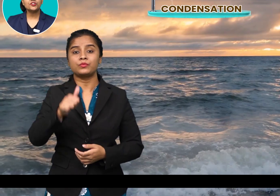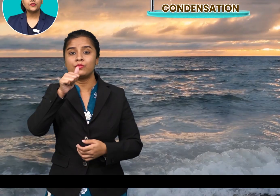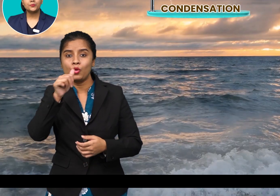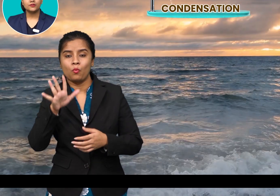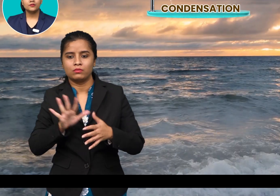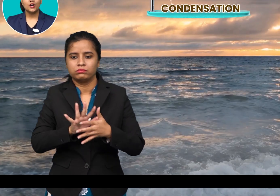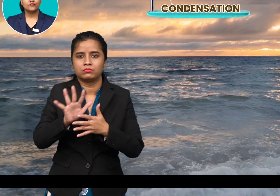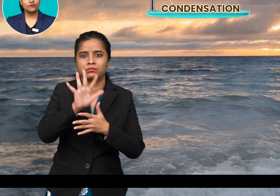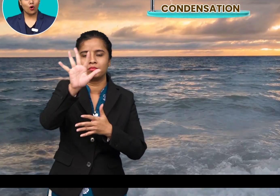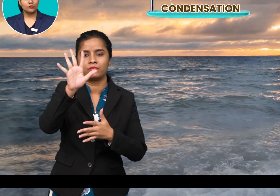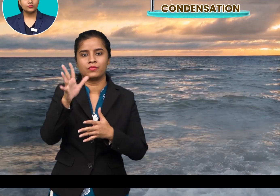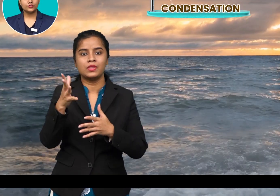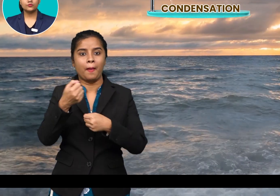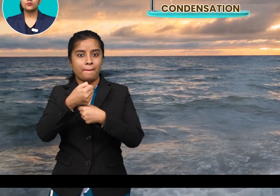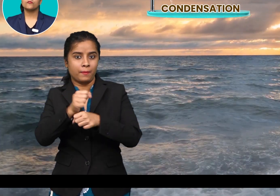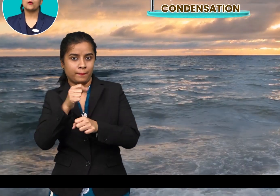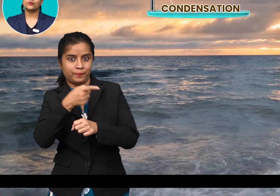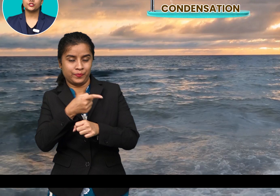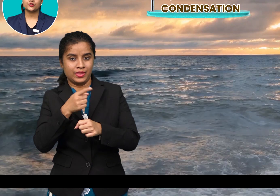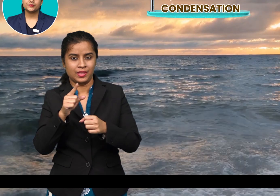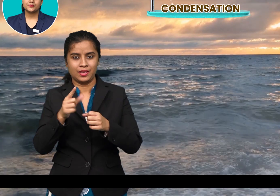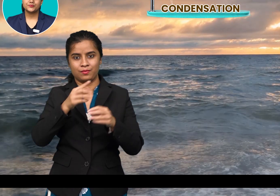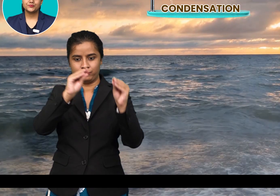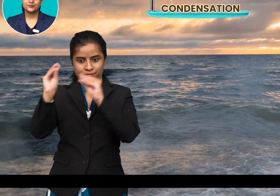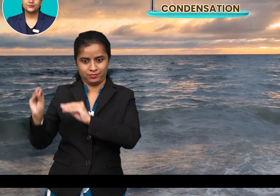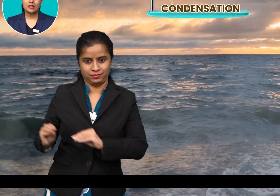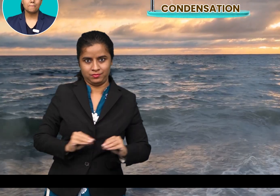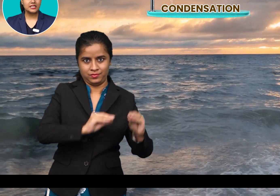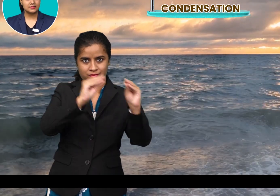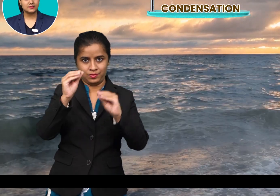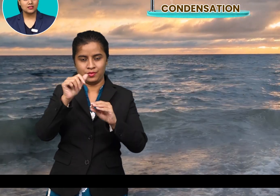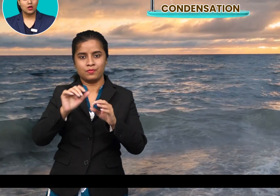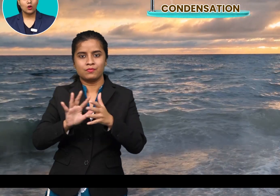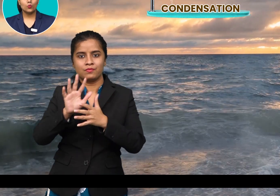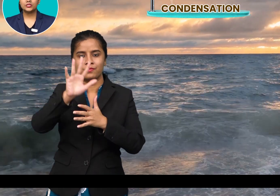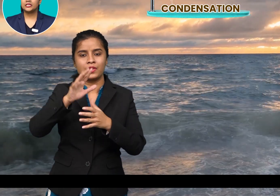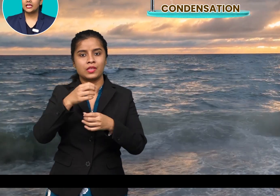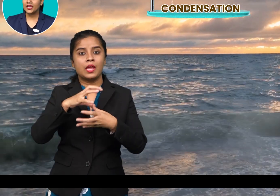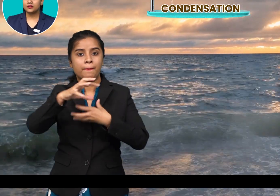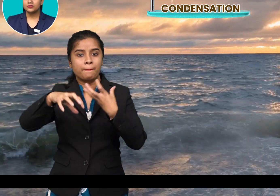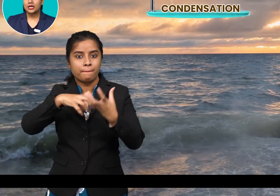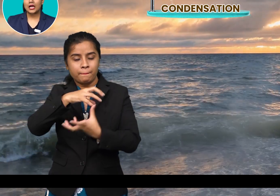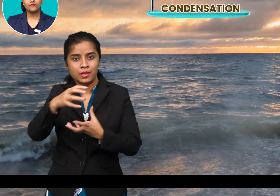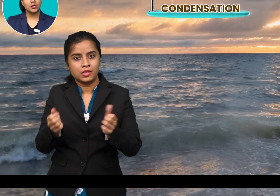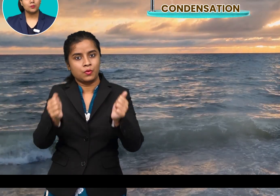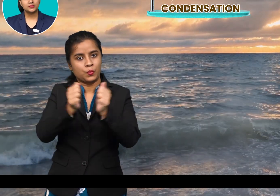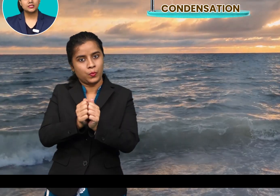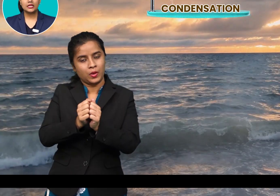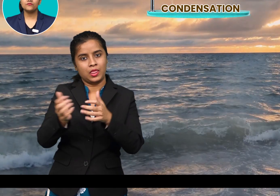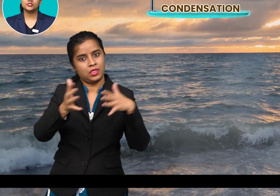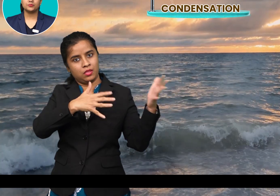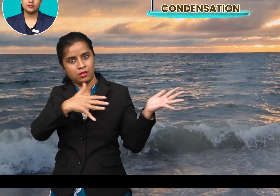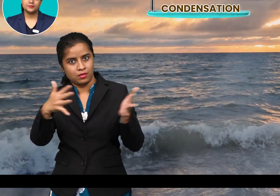The water vapor formed through evaporation mixes with the air and